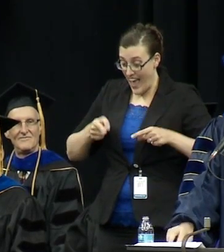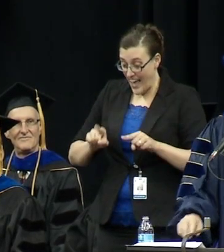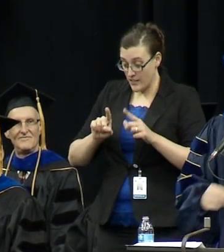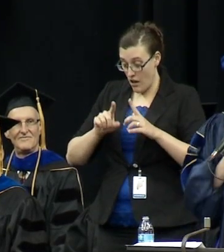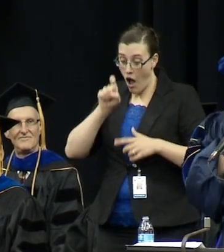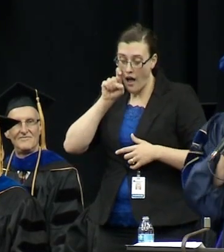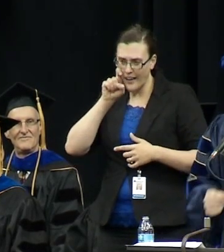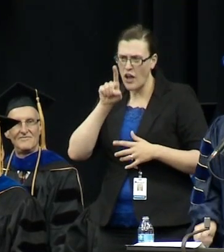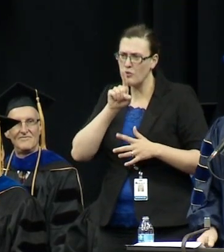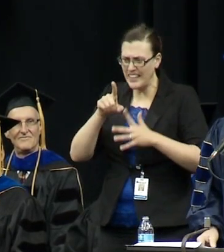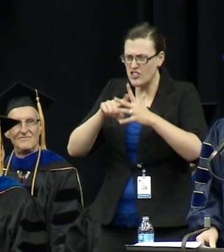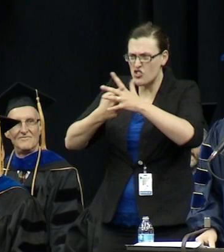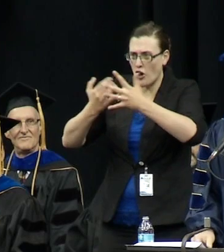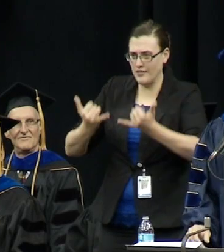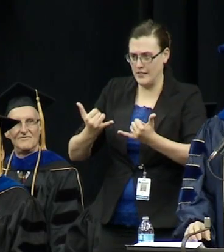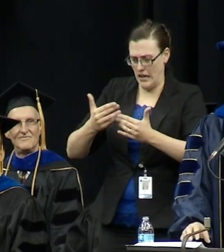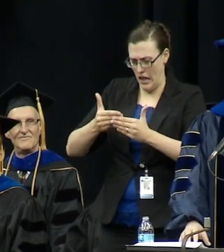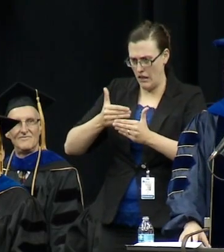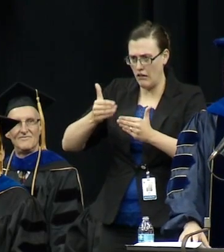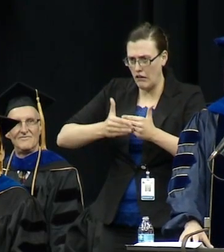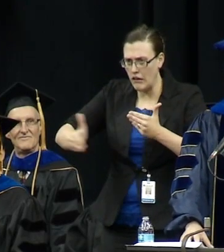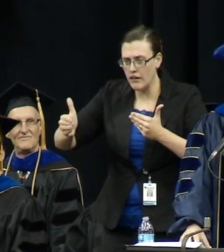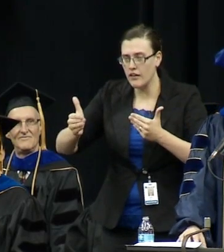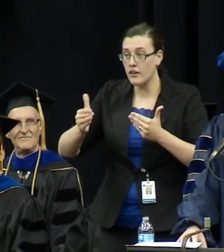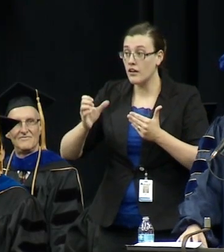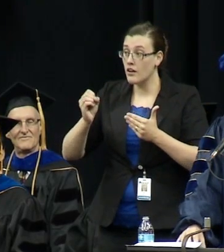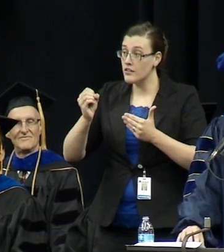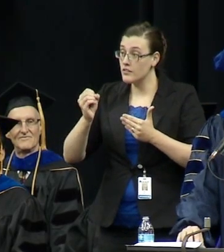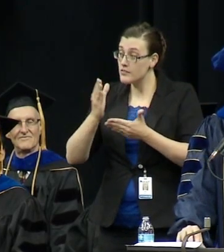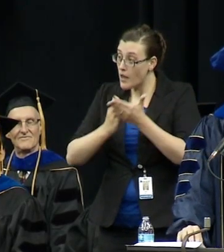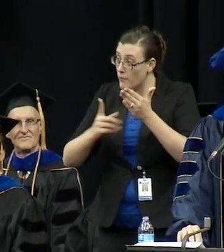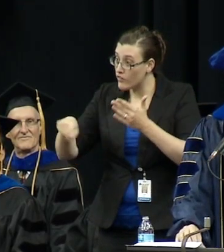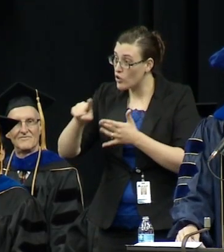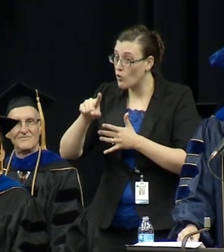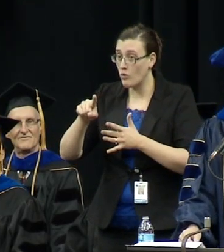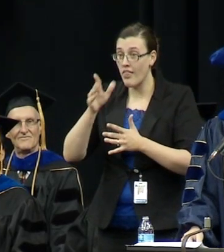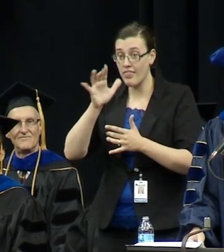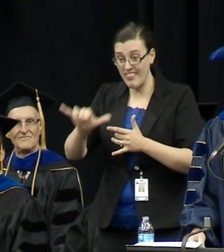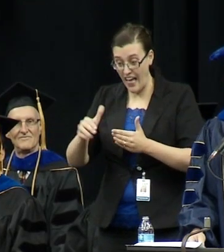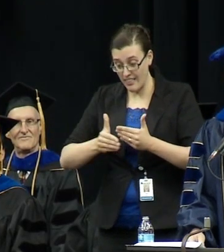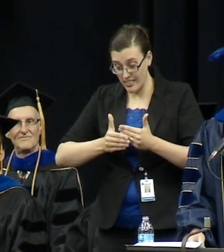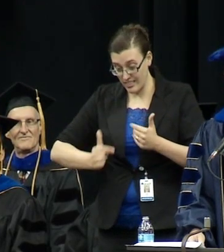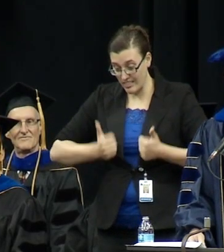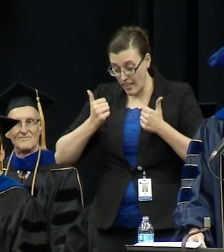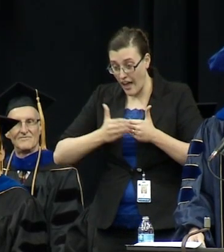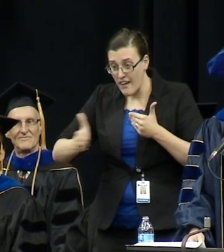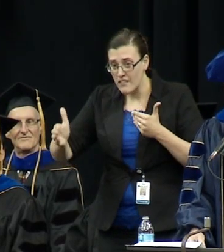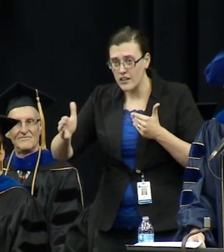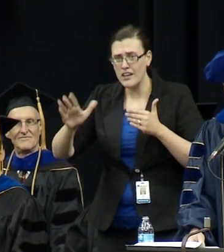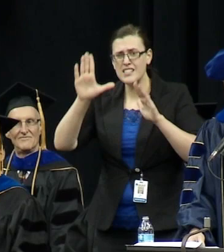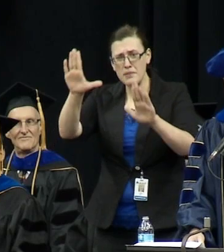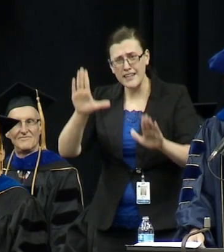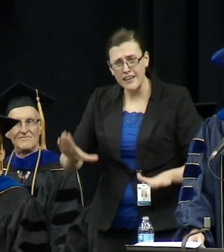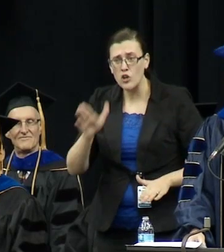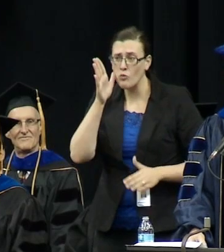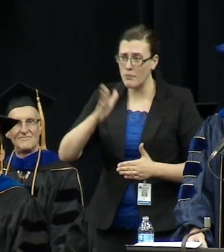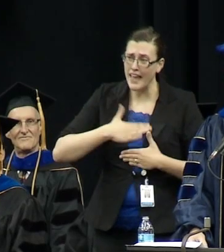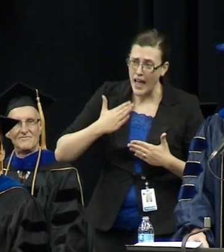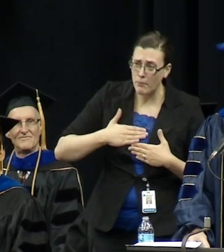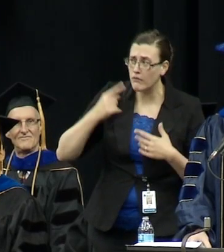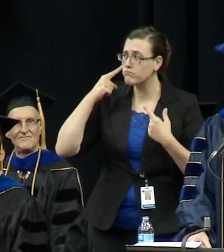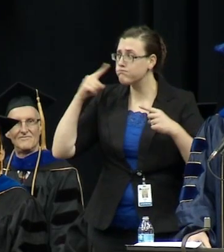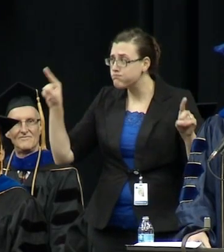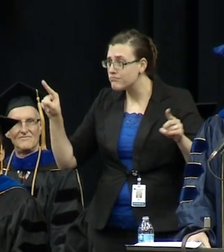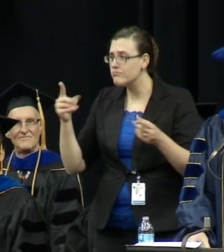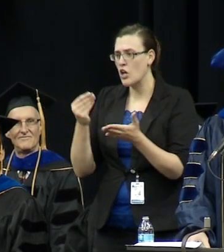today. And for some of you, that life will be spectacular. You will have tremendous success, you will be happy, and you will make